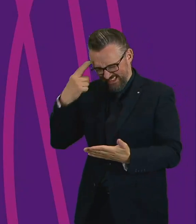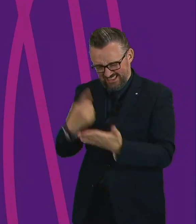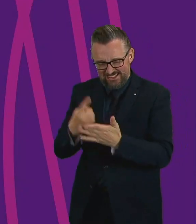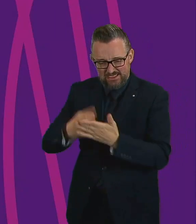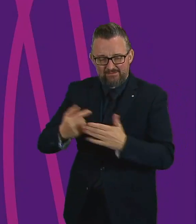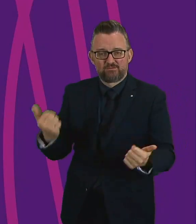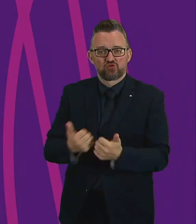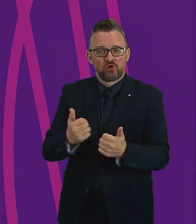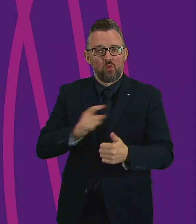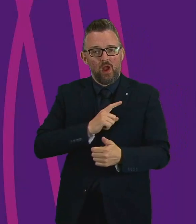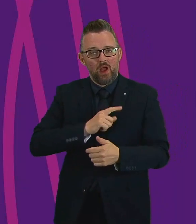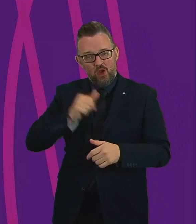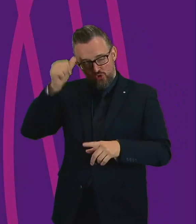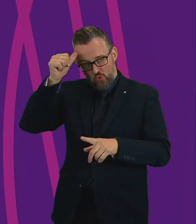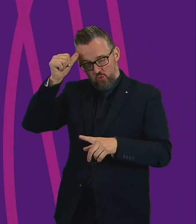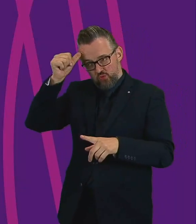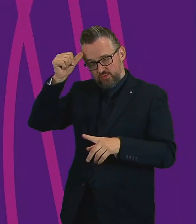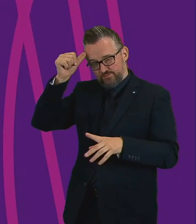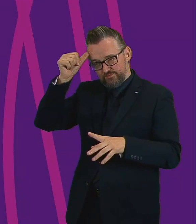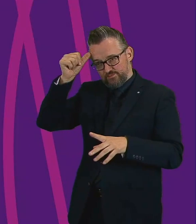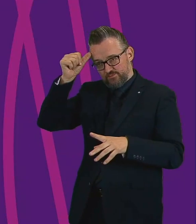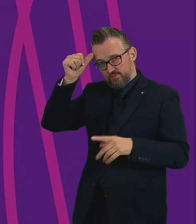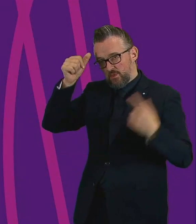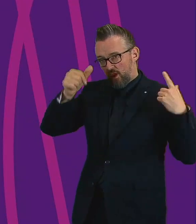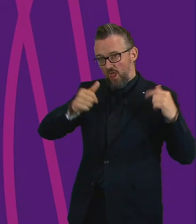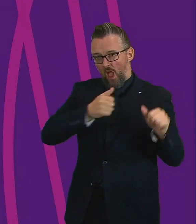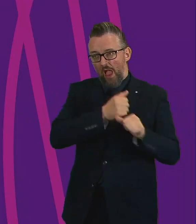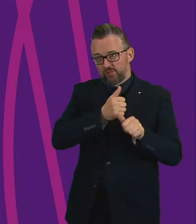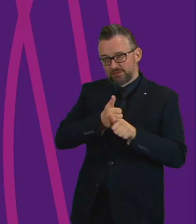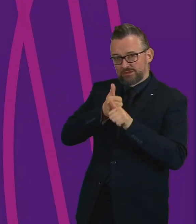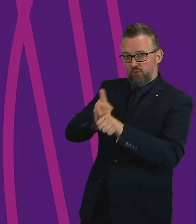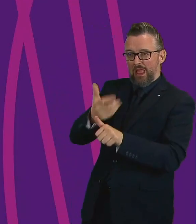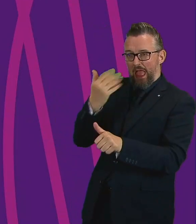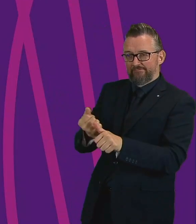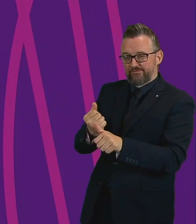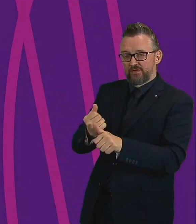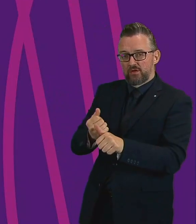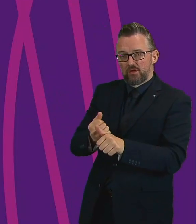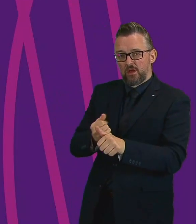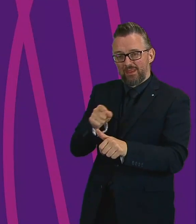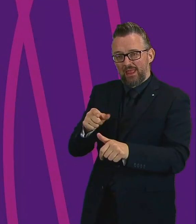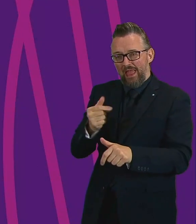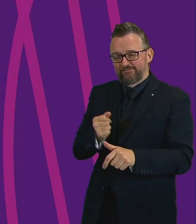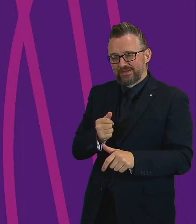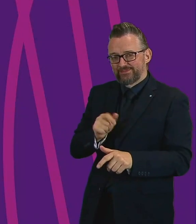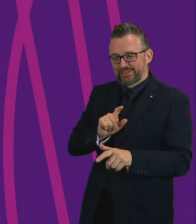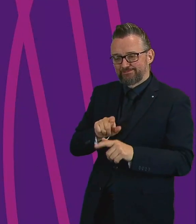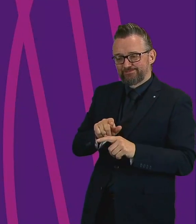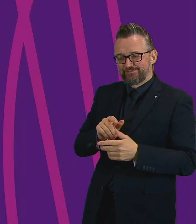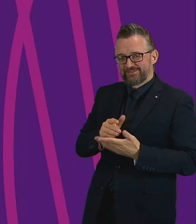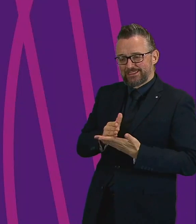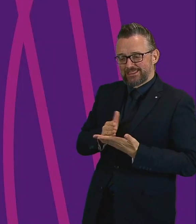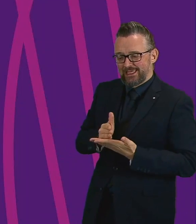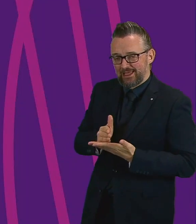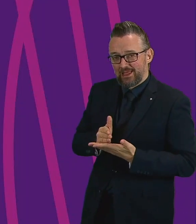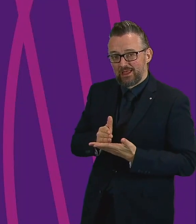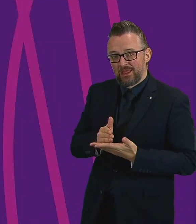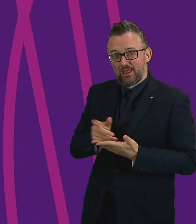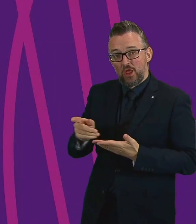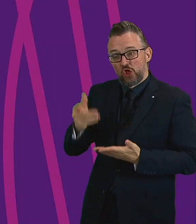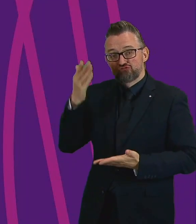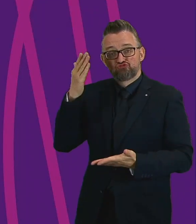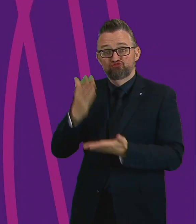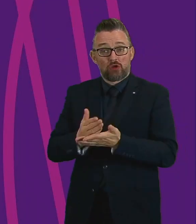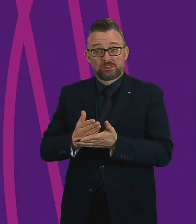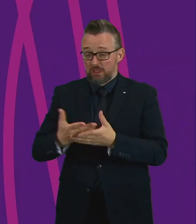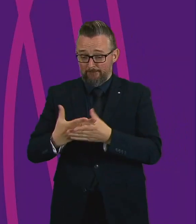because they knew they had, or they thought they had, the government behind them. But that hesitation decimated that trust